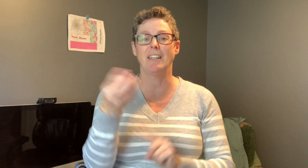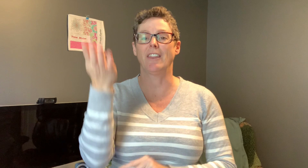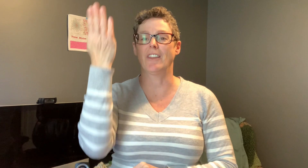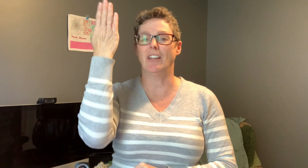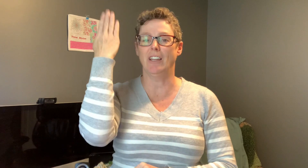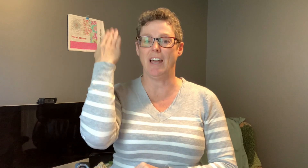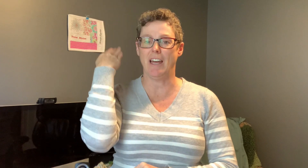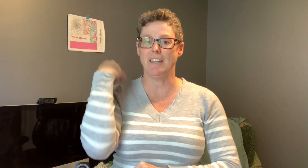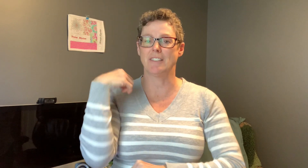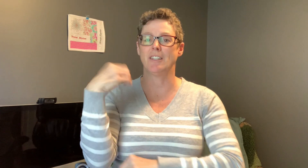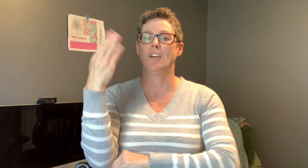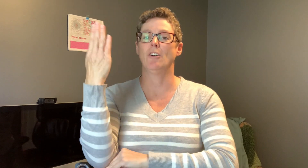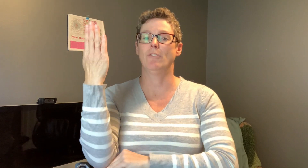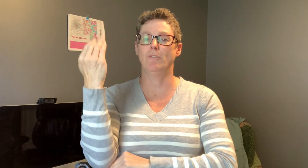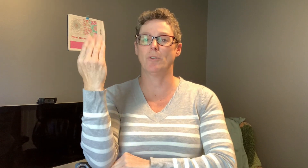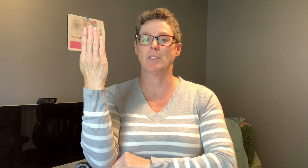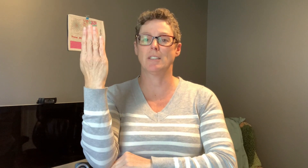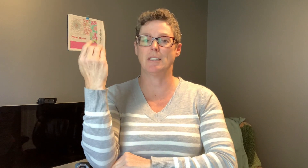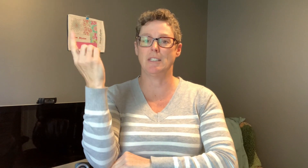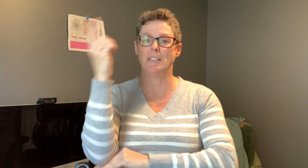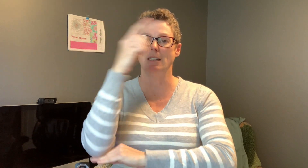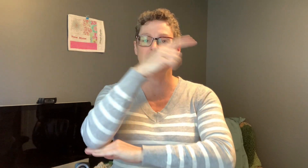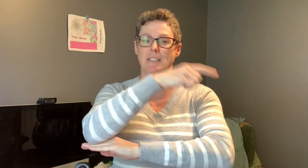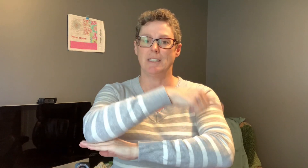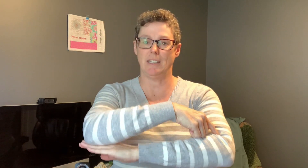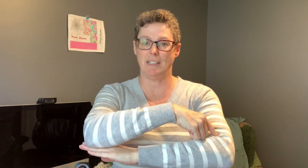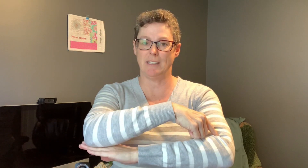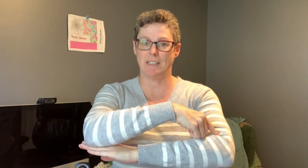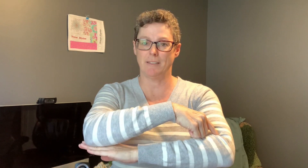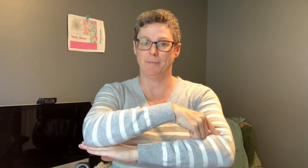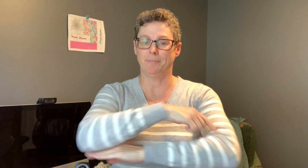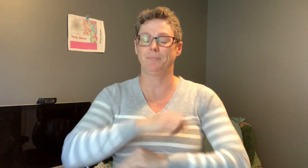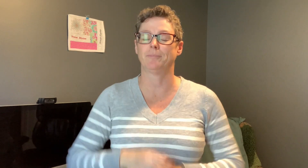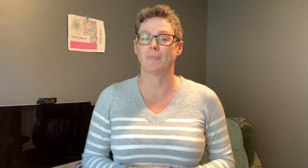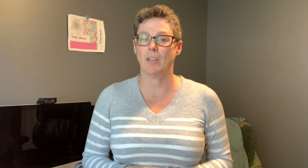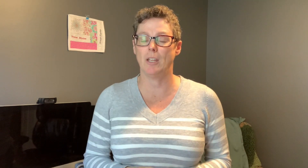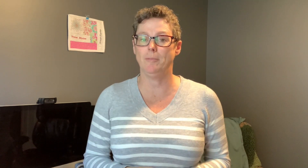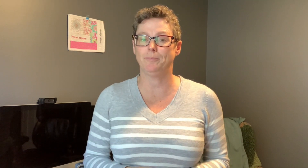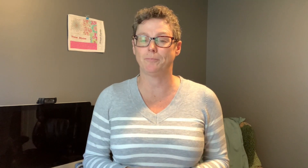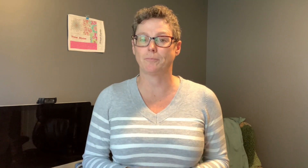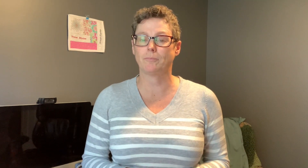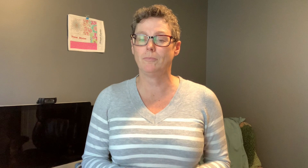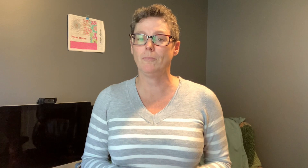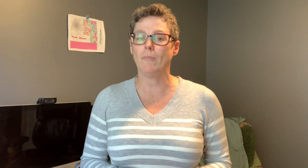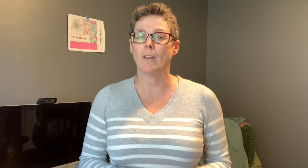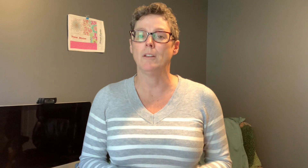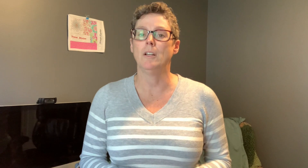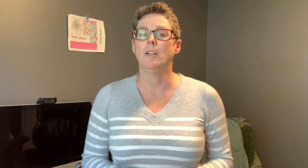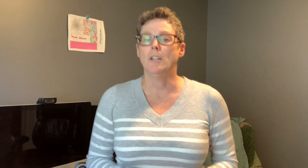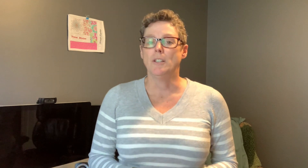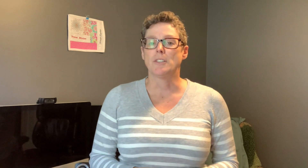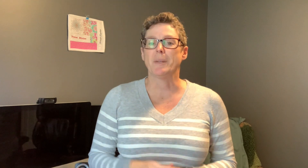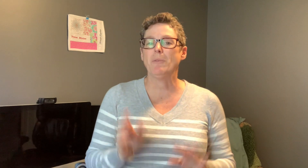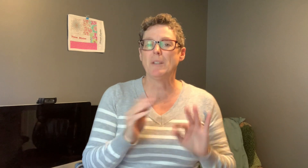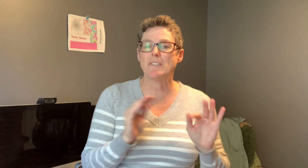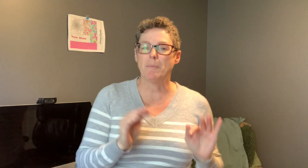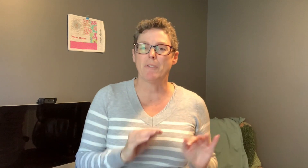the last 14 days? Okay? So we get rid of some of the